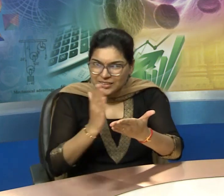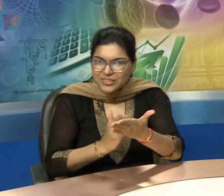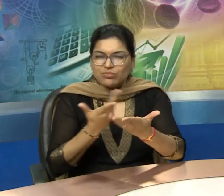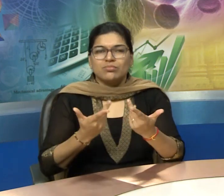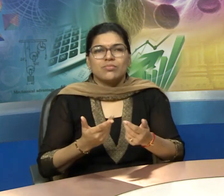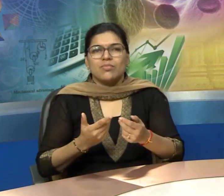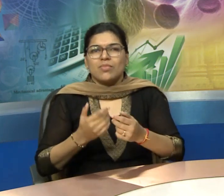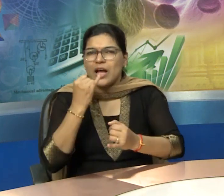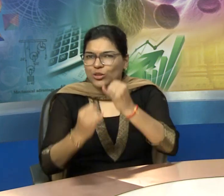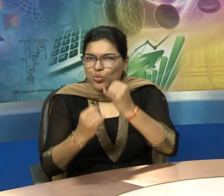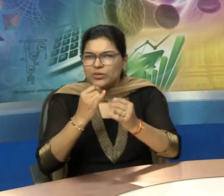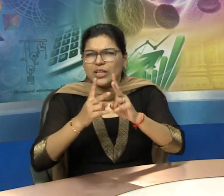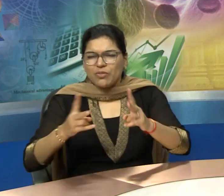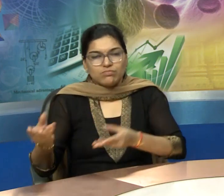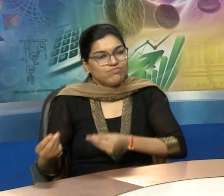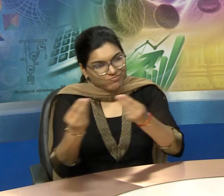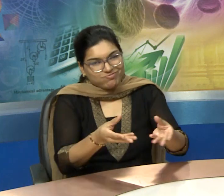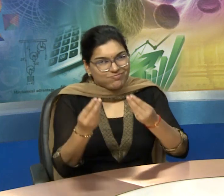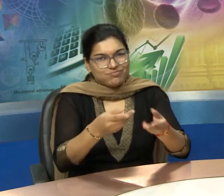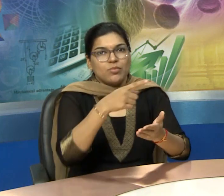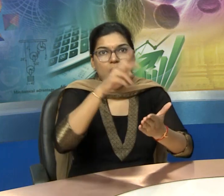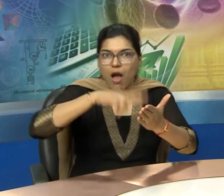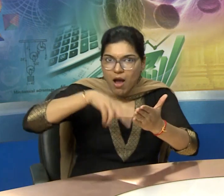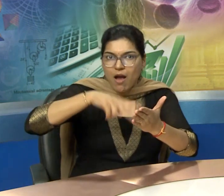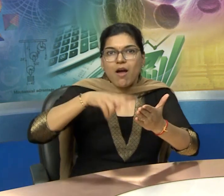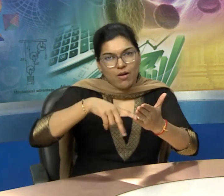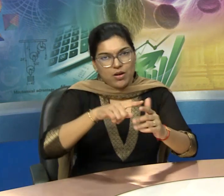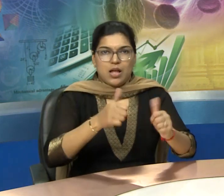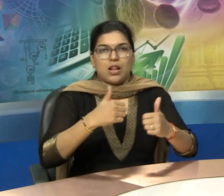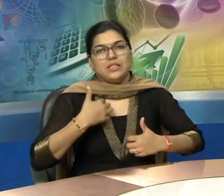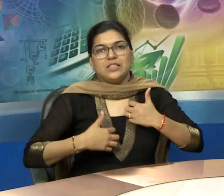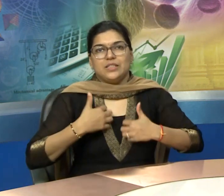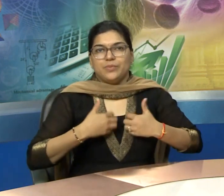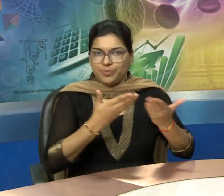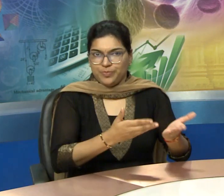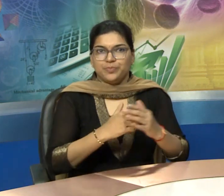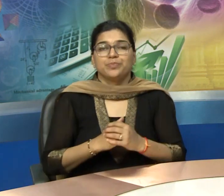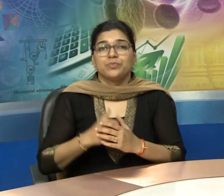to individuals and groups, particularly on the topics of their interest.